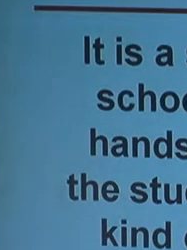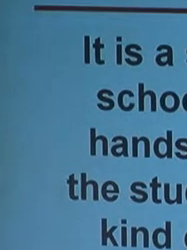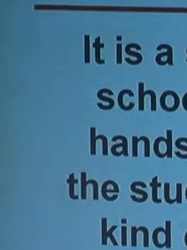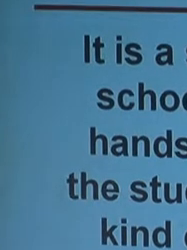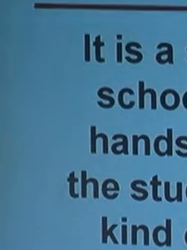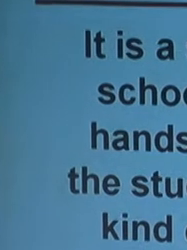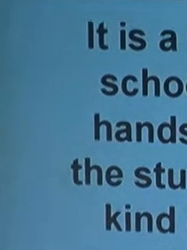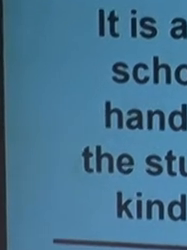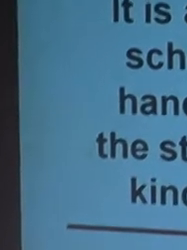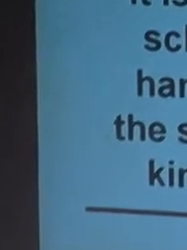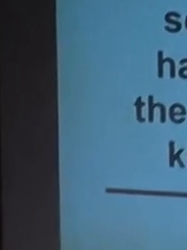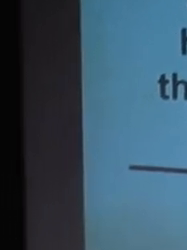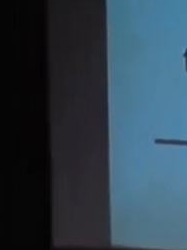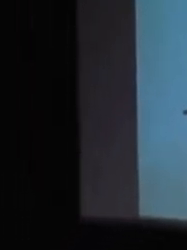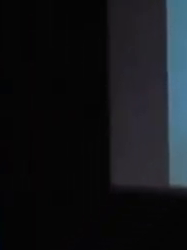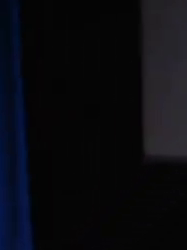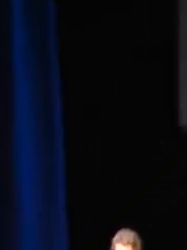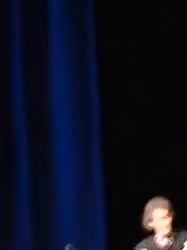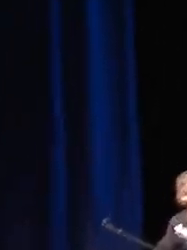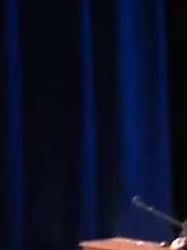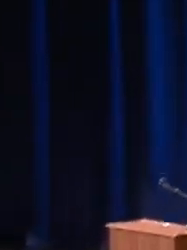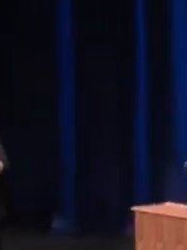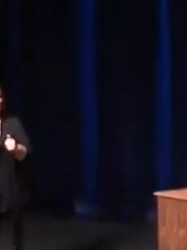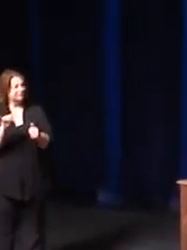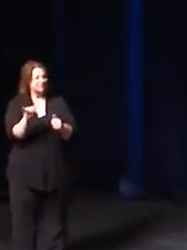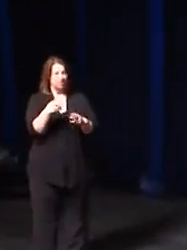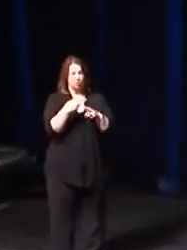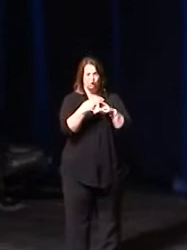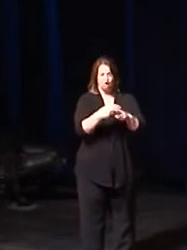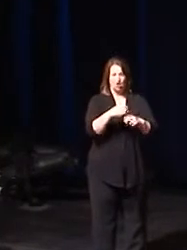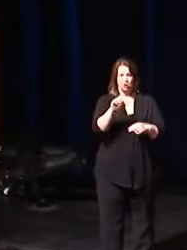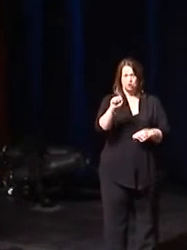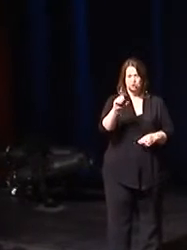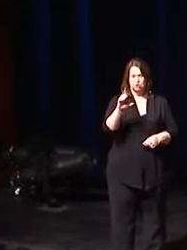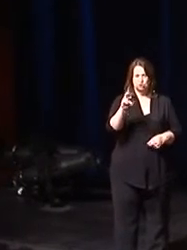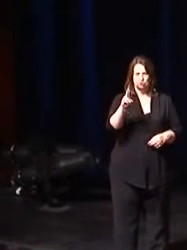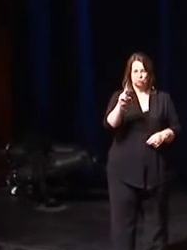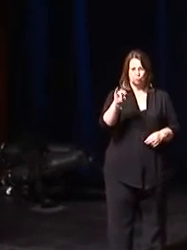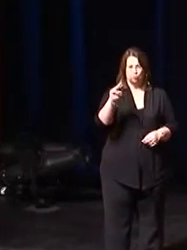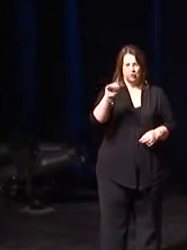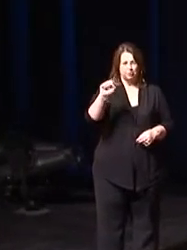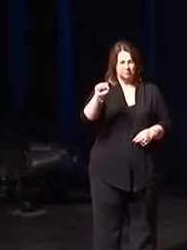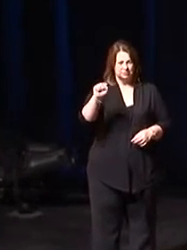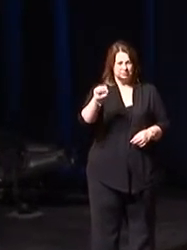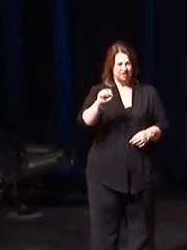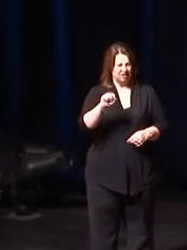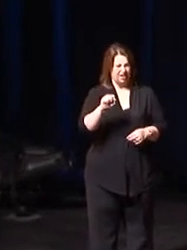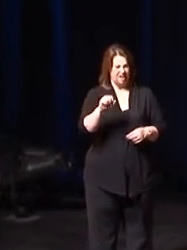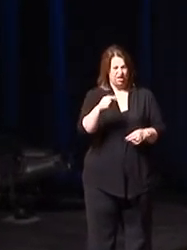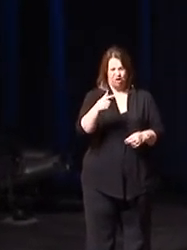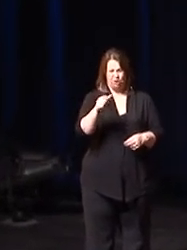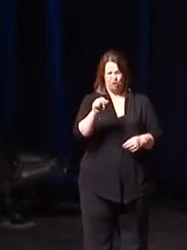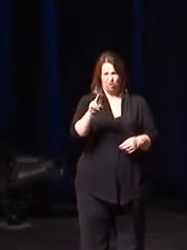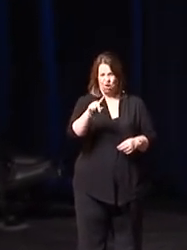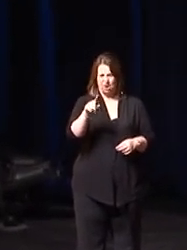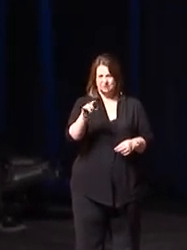lights, with things like called scrims. They're not even expensive. It's like gauzy cloth, and you light it in different ways. You can see through